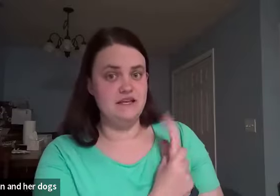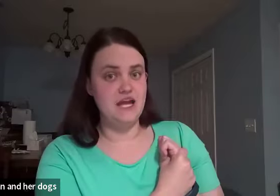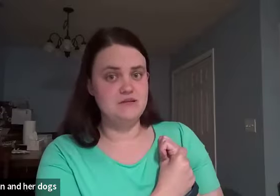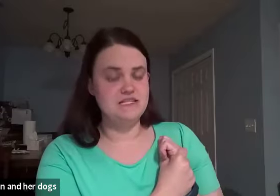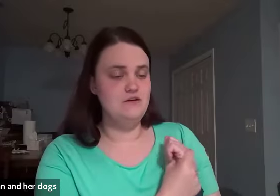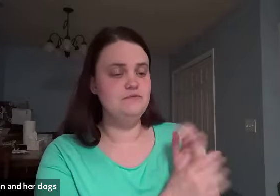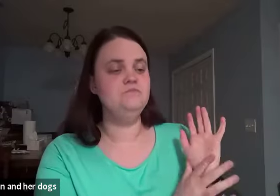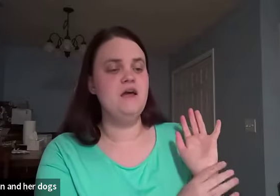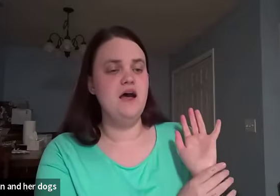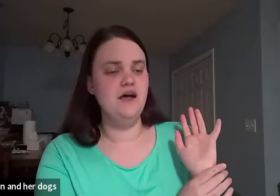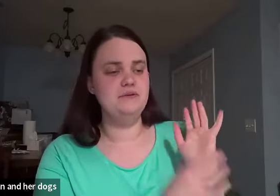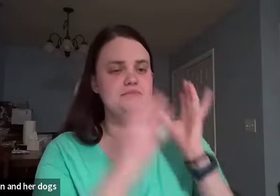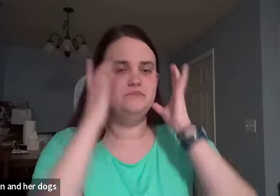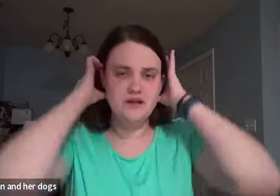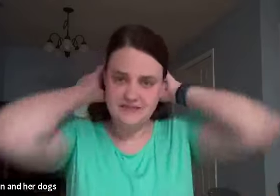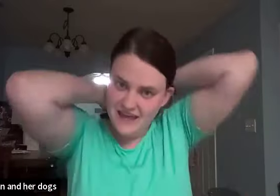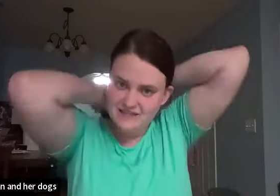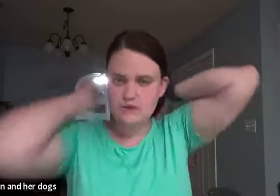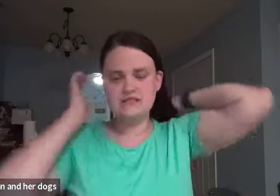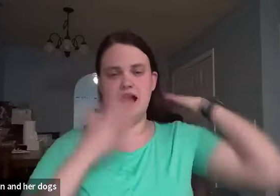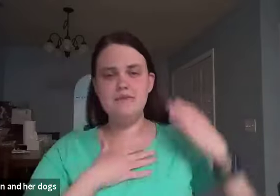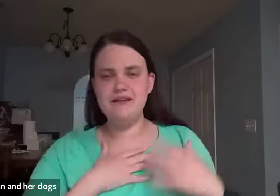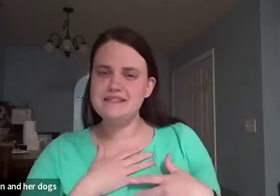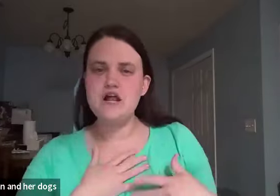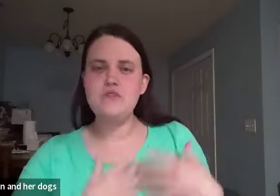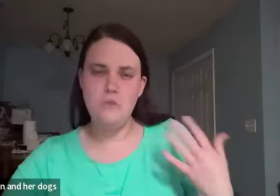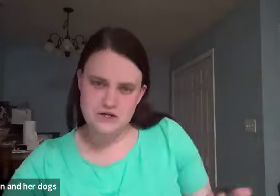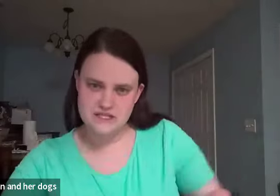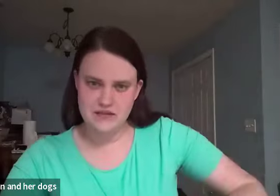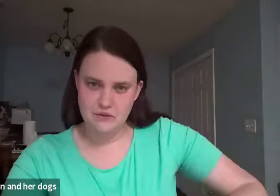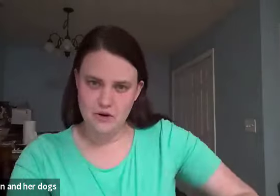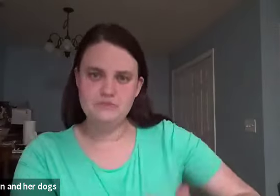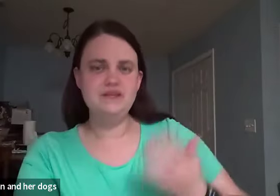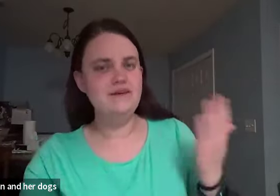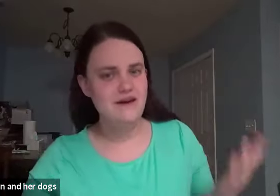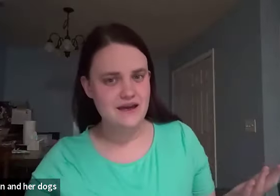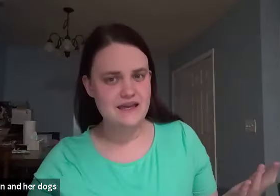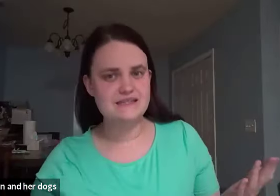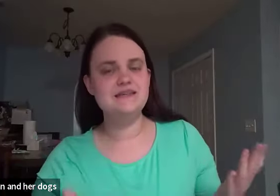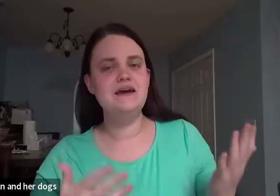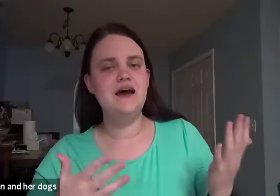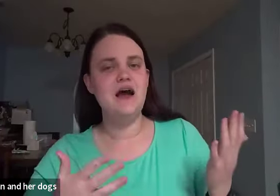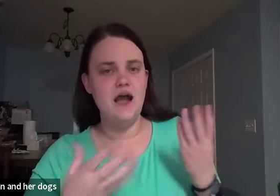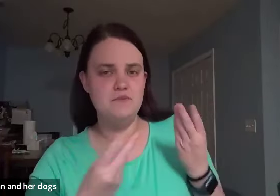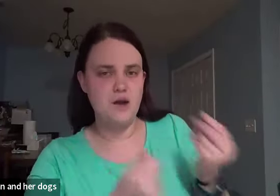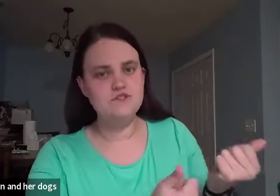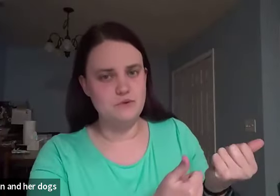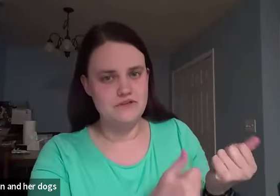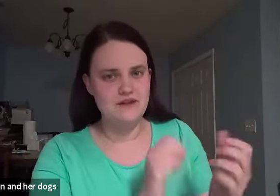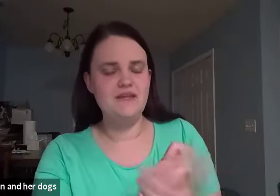like catch myself. But that's always like, I'm like, that's not the worst thing in the world because I'm comfortable with it.